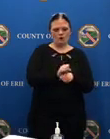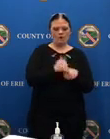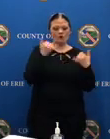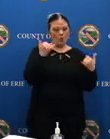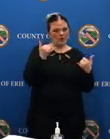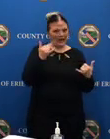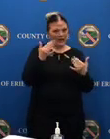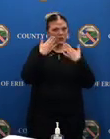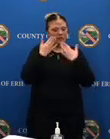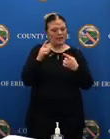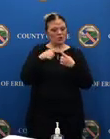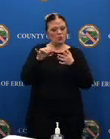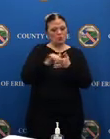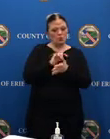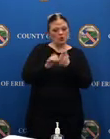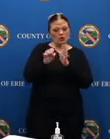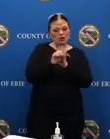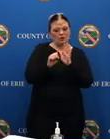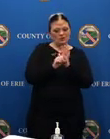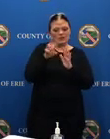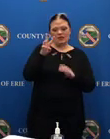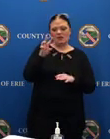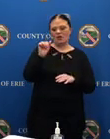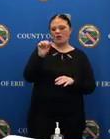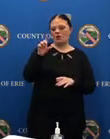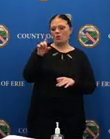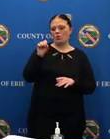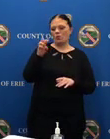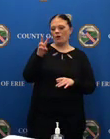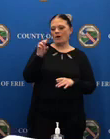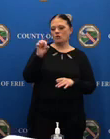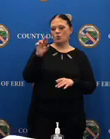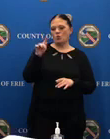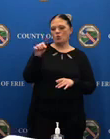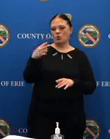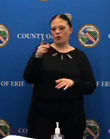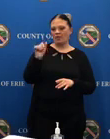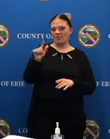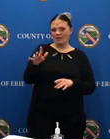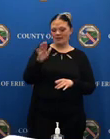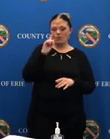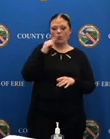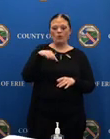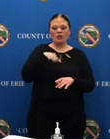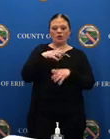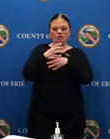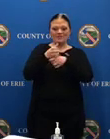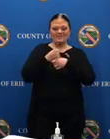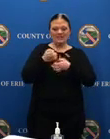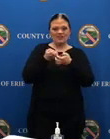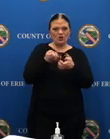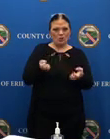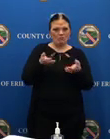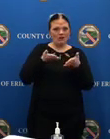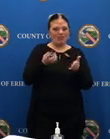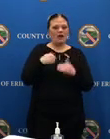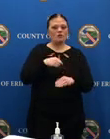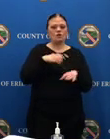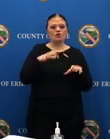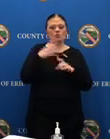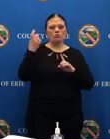thanks to New York State's Wadsworth Laboratory, we are going to be receiving equipment that will allow us to do